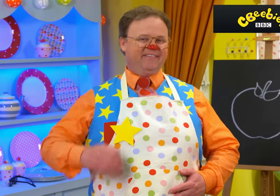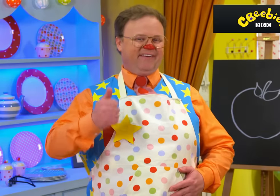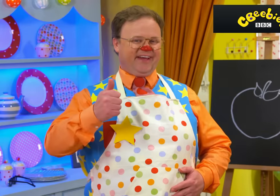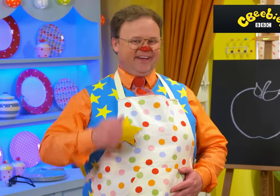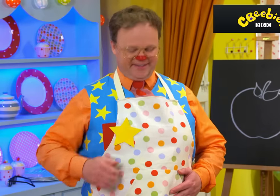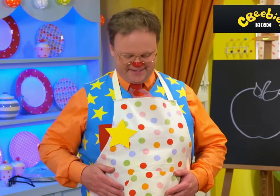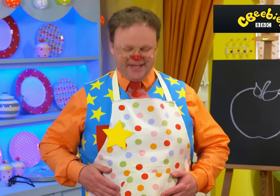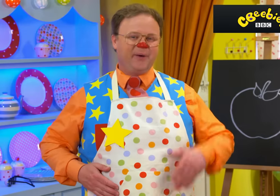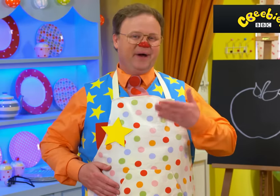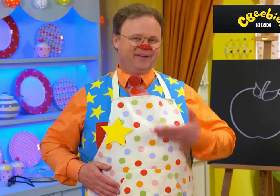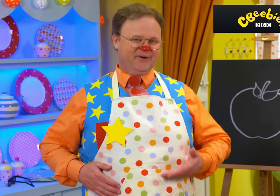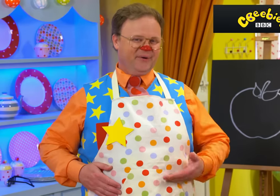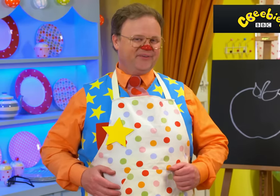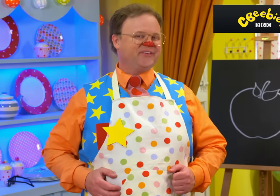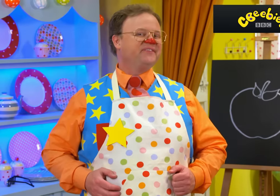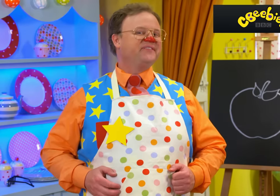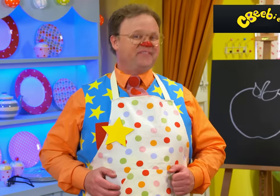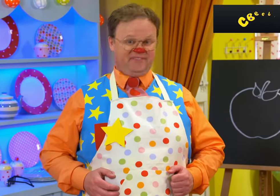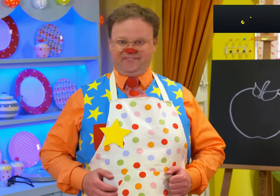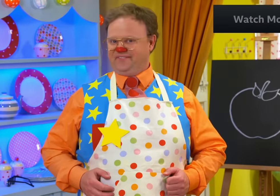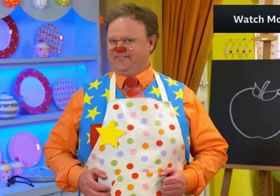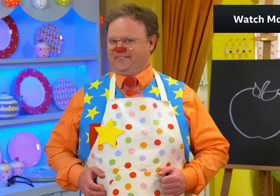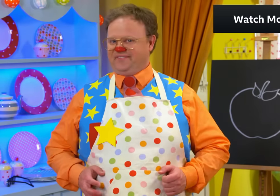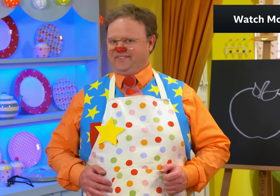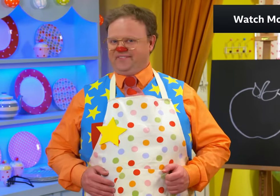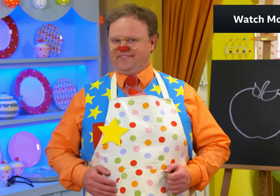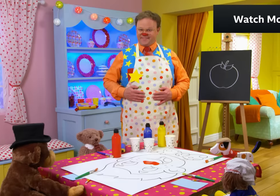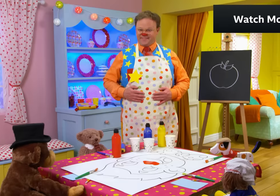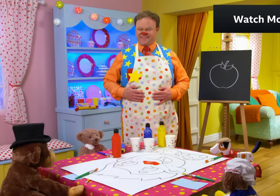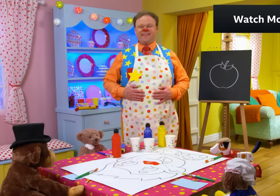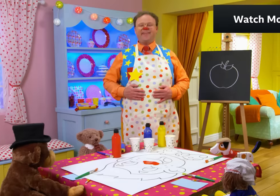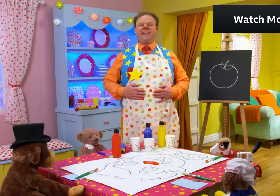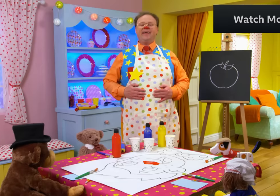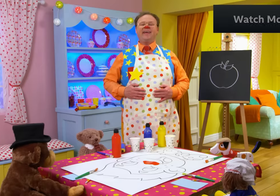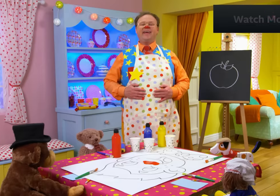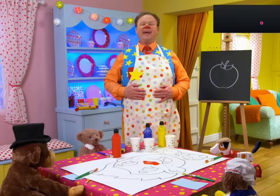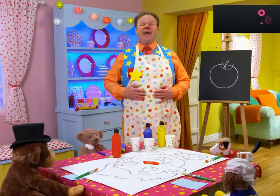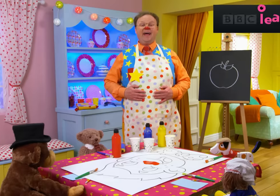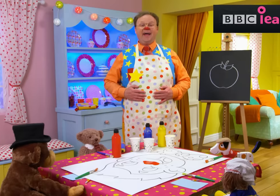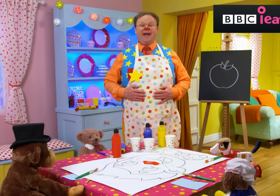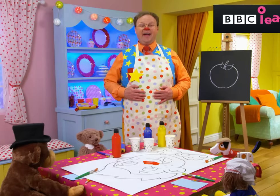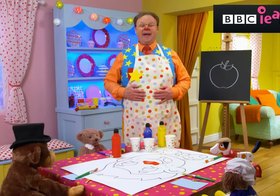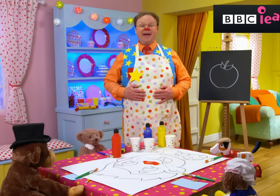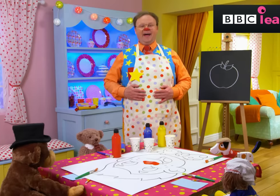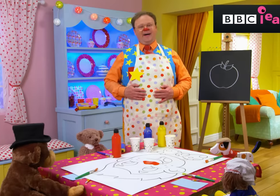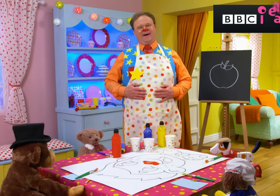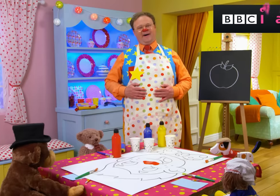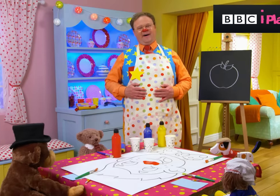Very good. Well taught. Thank you, Teacher Tumble. We think you're a star. Oh,